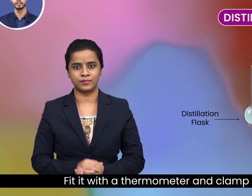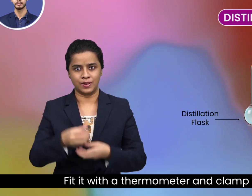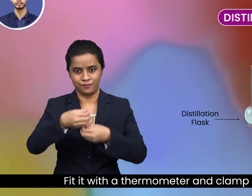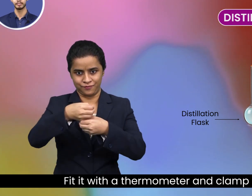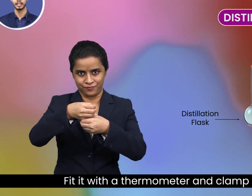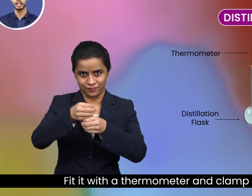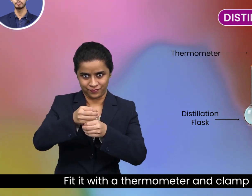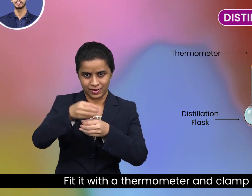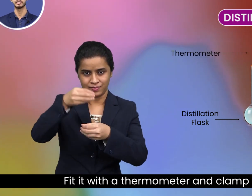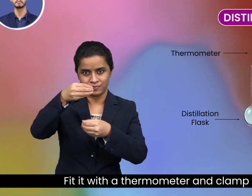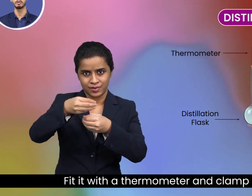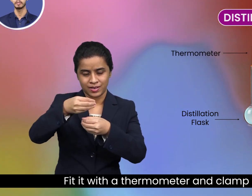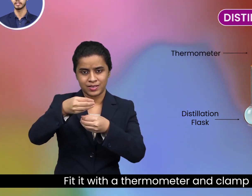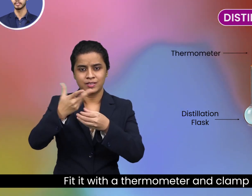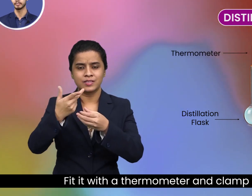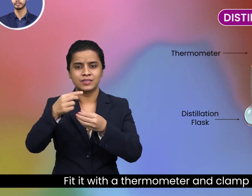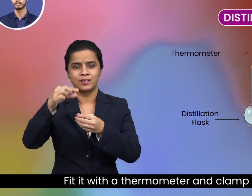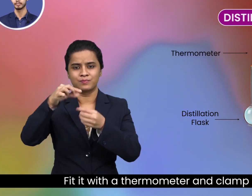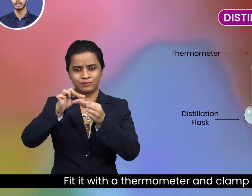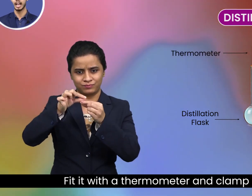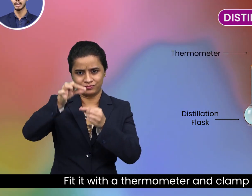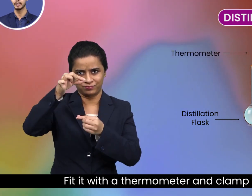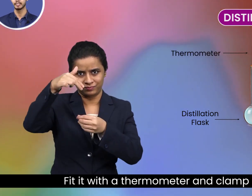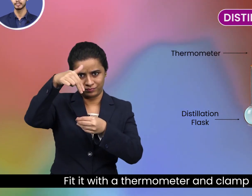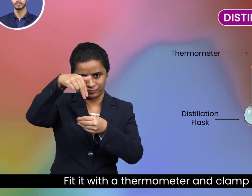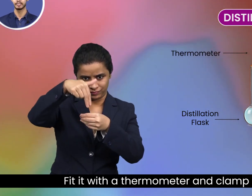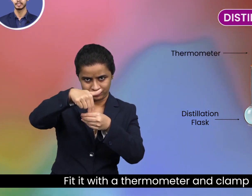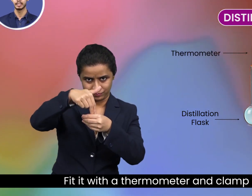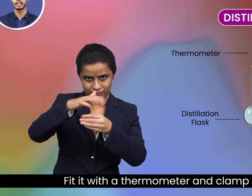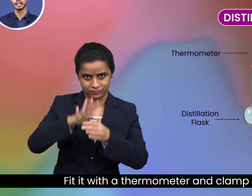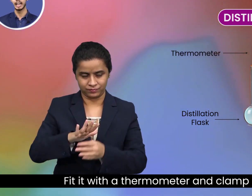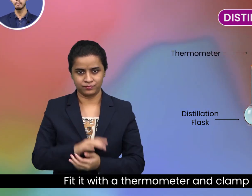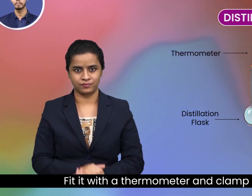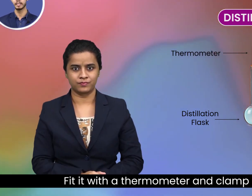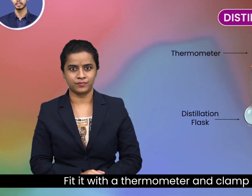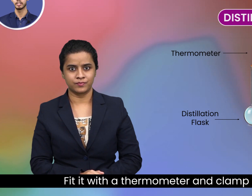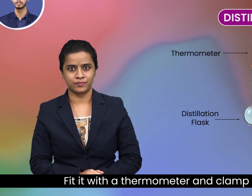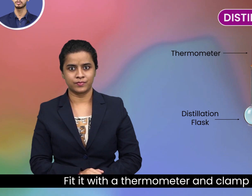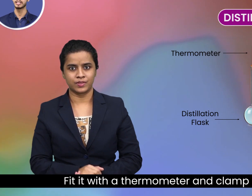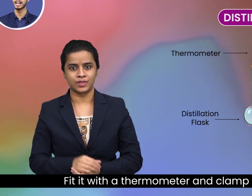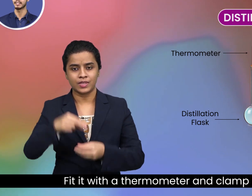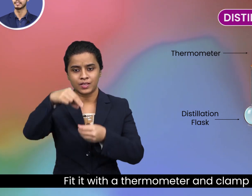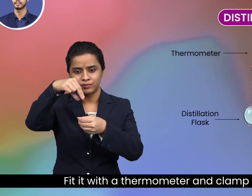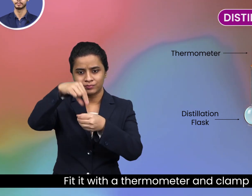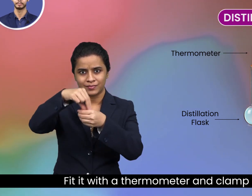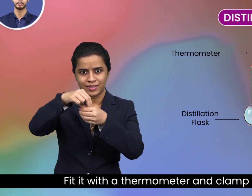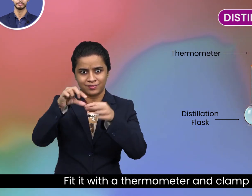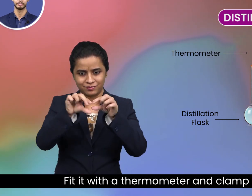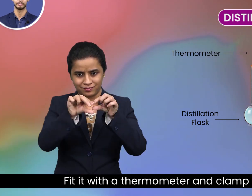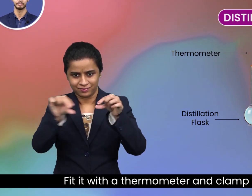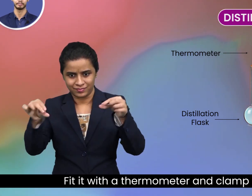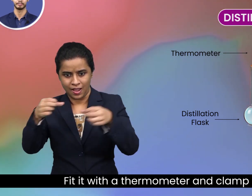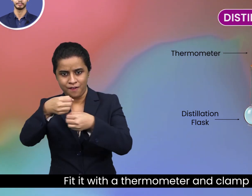Fit it with a thermometer and clamp it to stand.